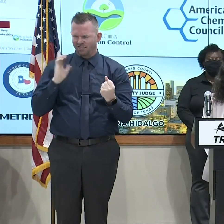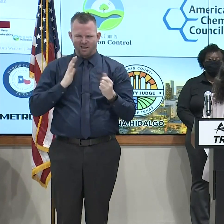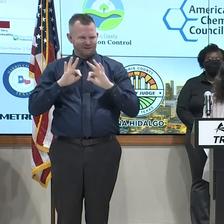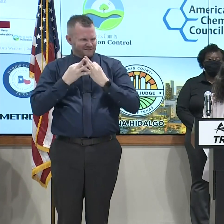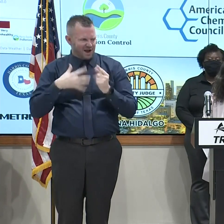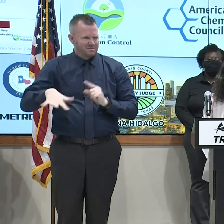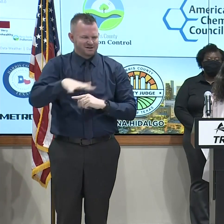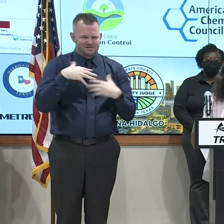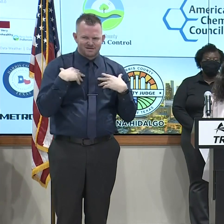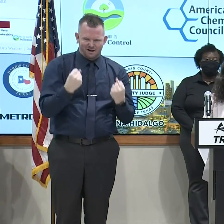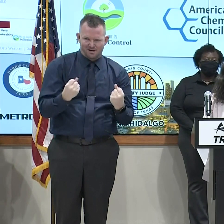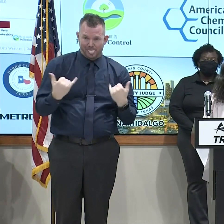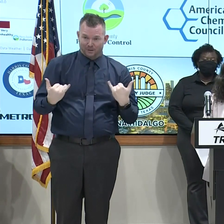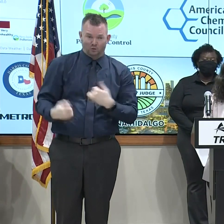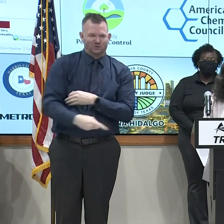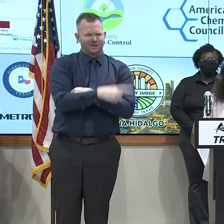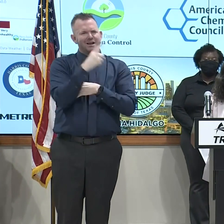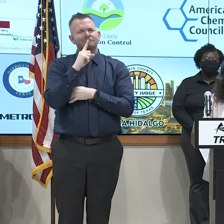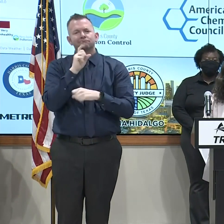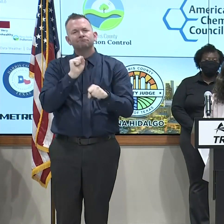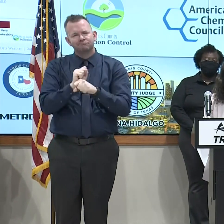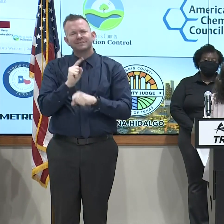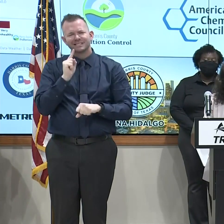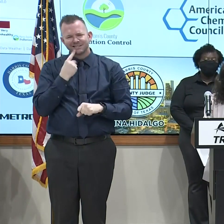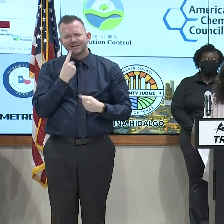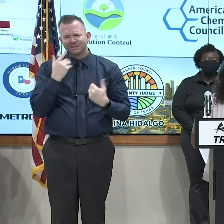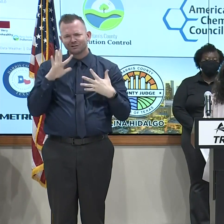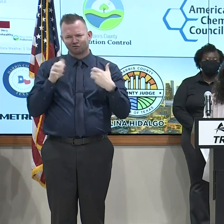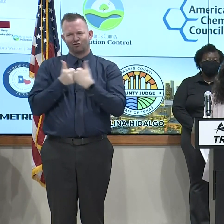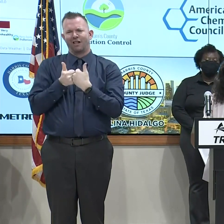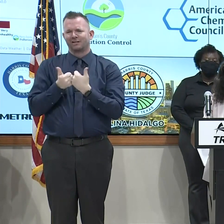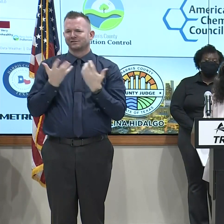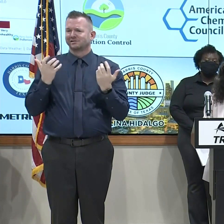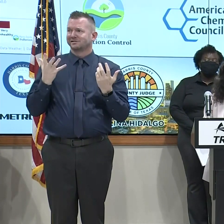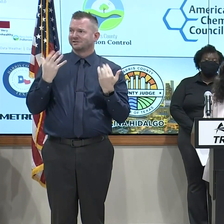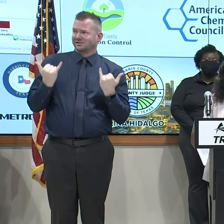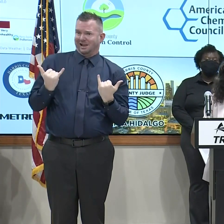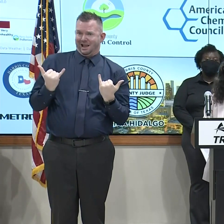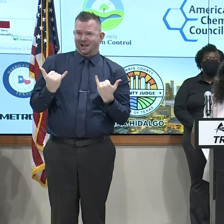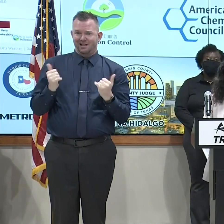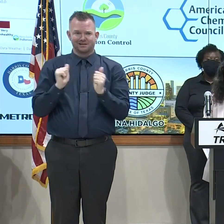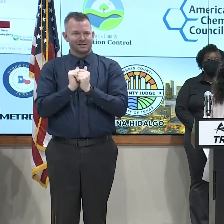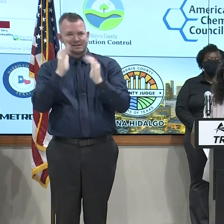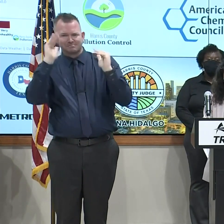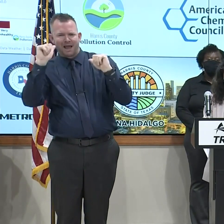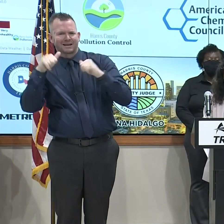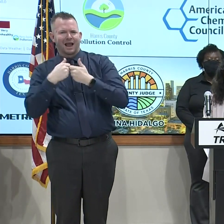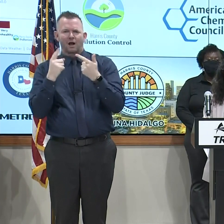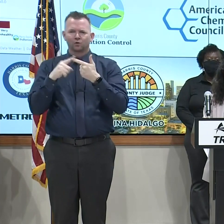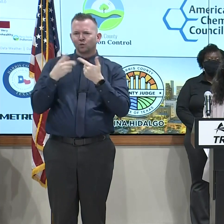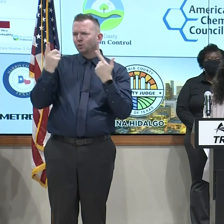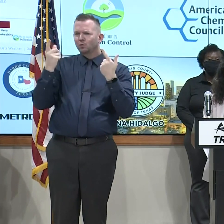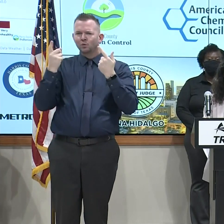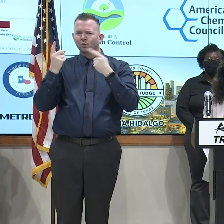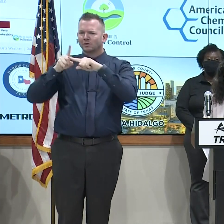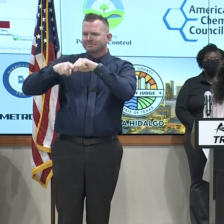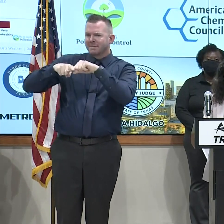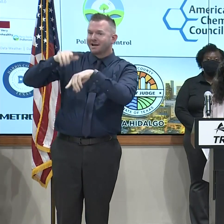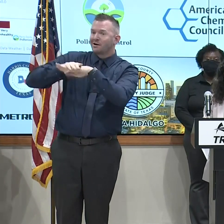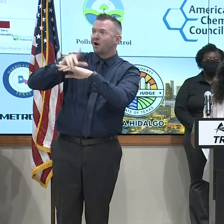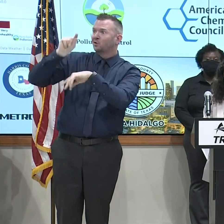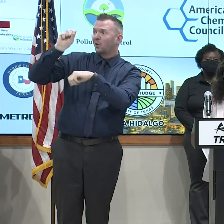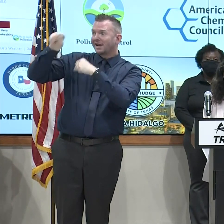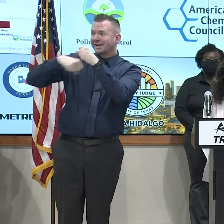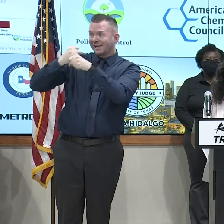have serious challenges, including the fact that your life expectancy can vary by 20 years, depending on what